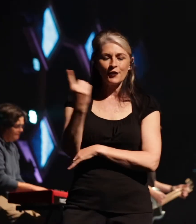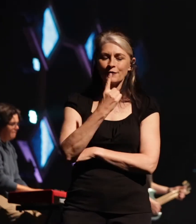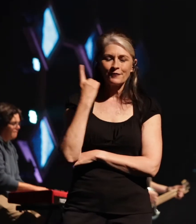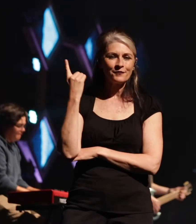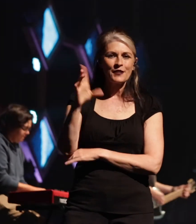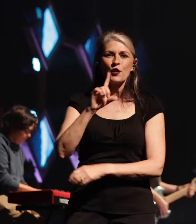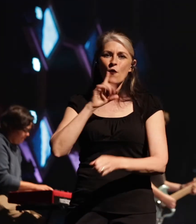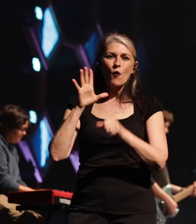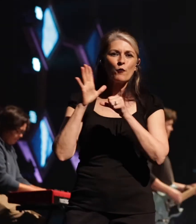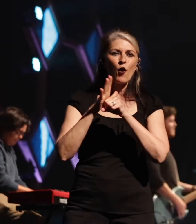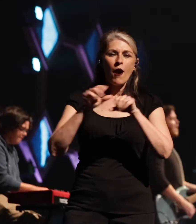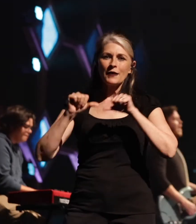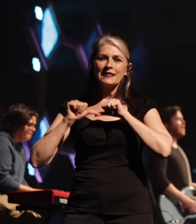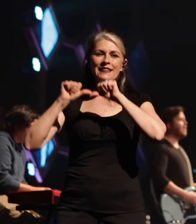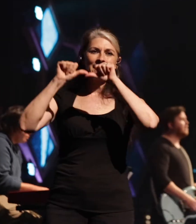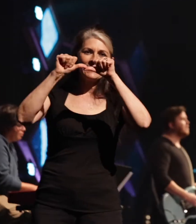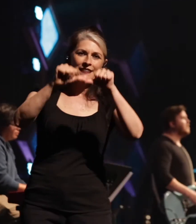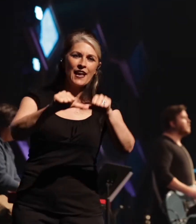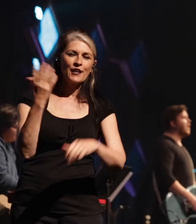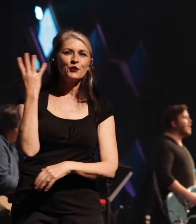fail. Your promise.